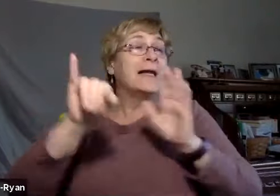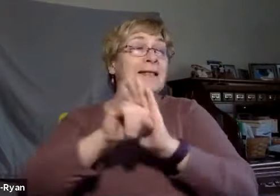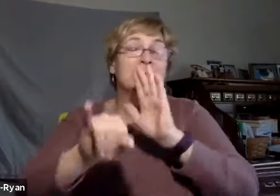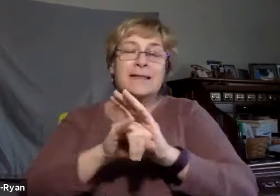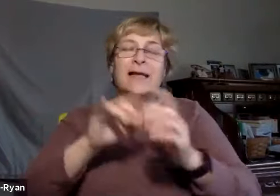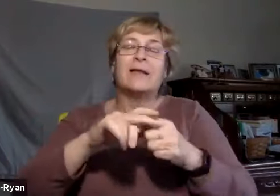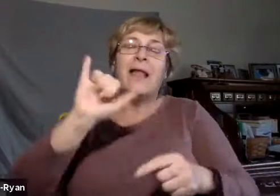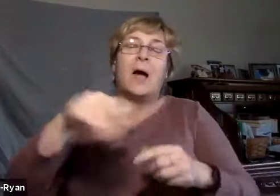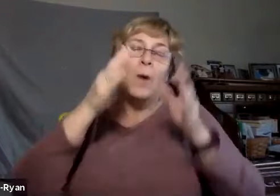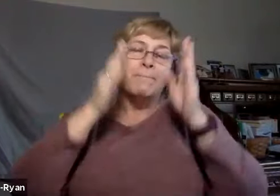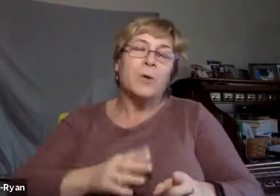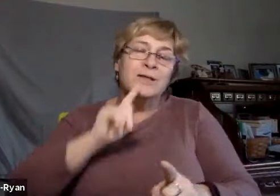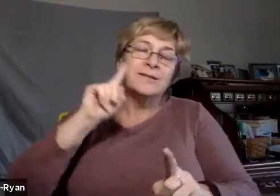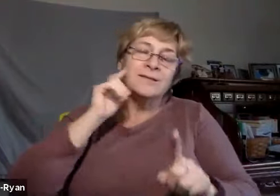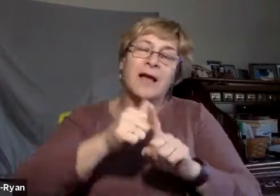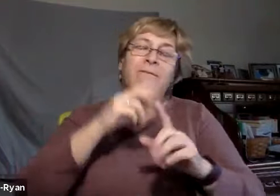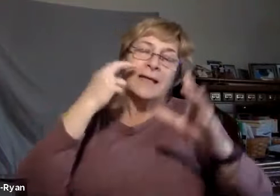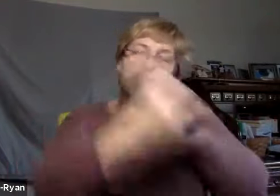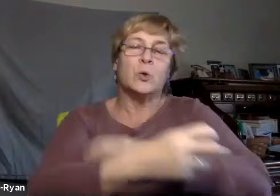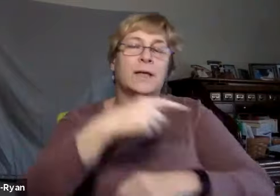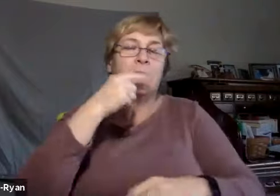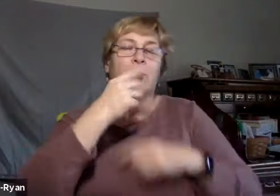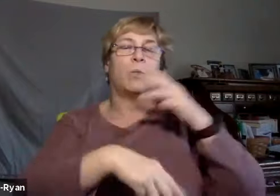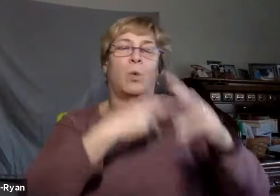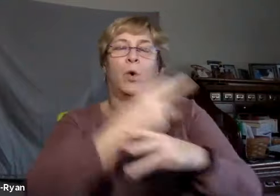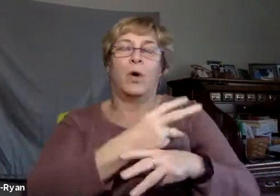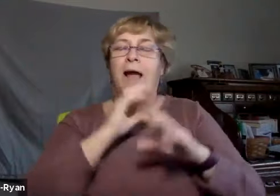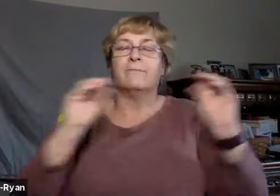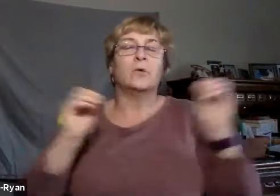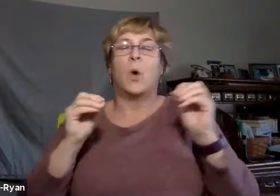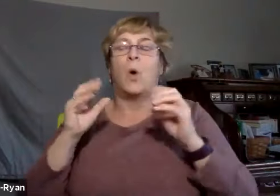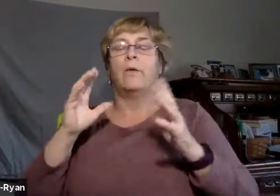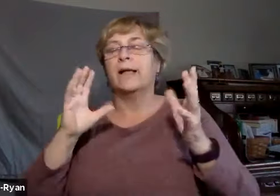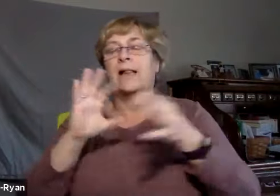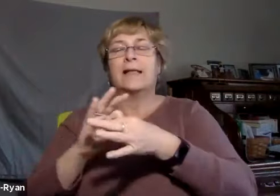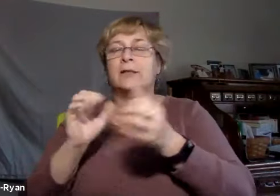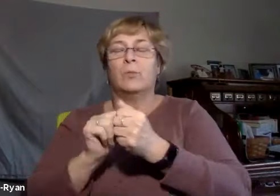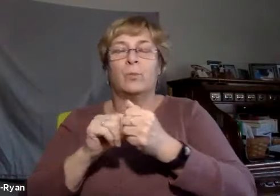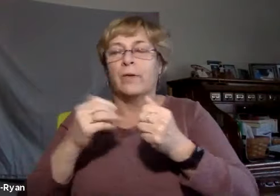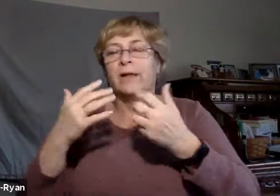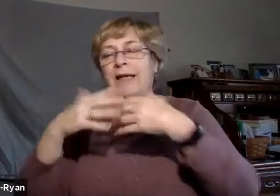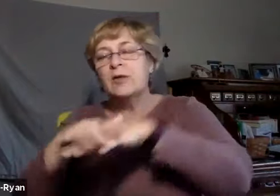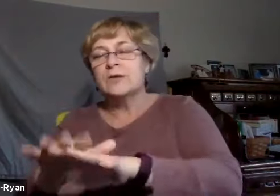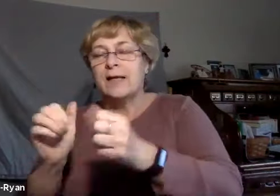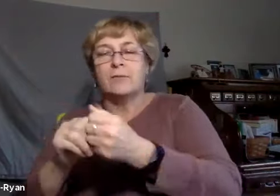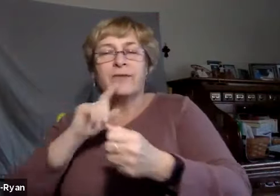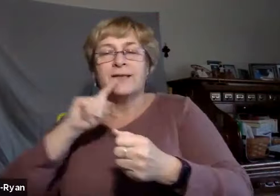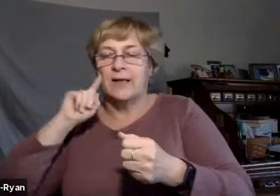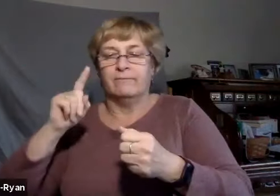That first section that we talked about, a hearing person who is not in the deaf world. So maybe they have no link